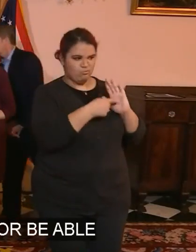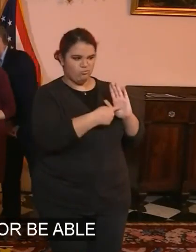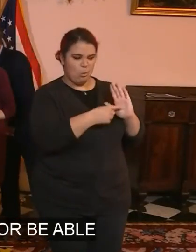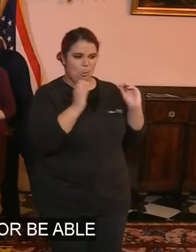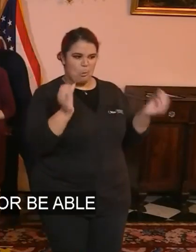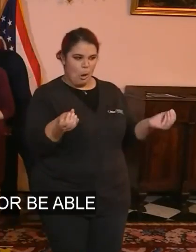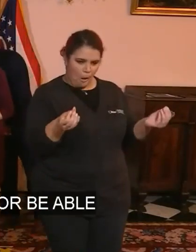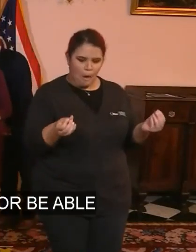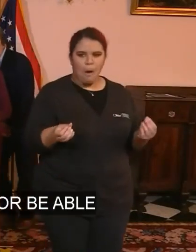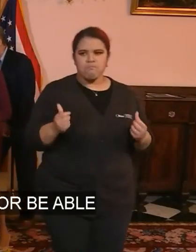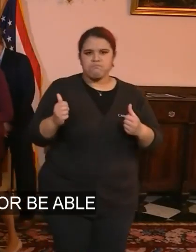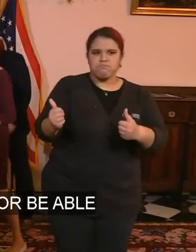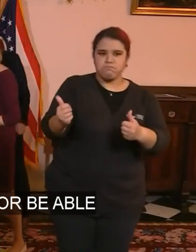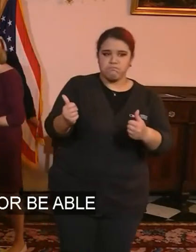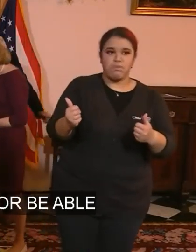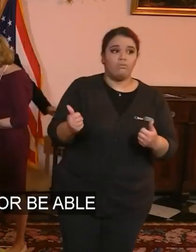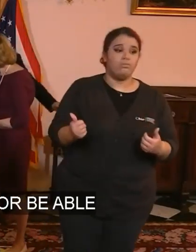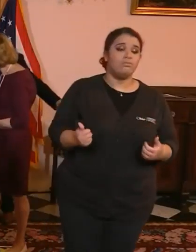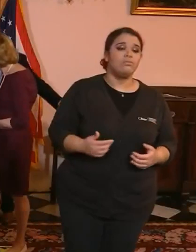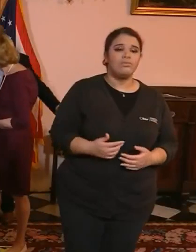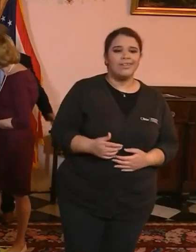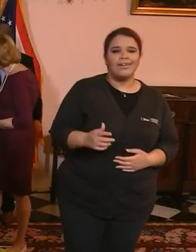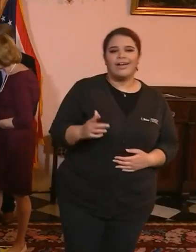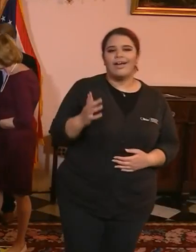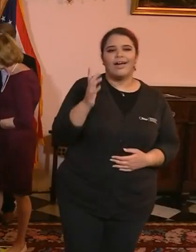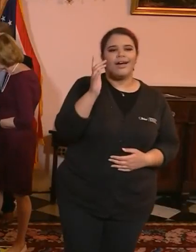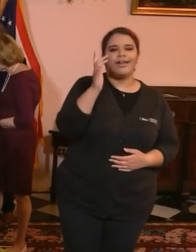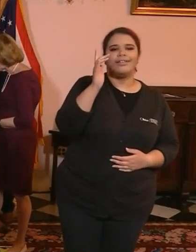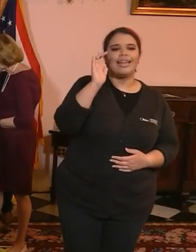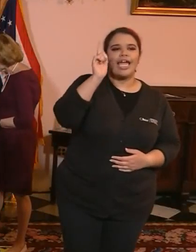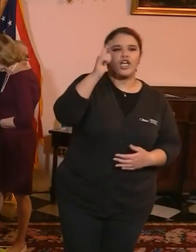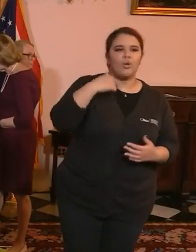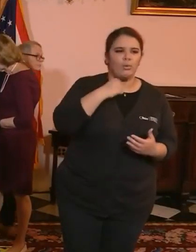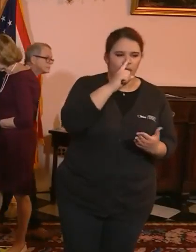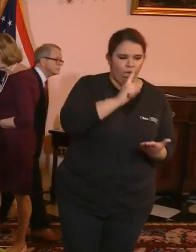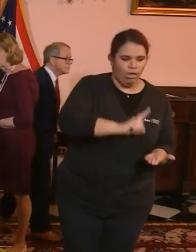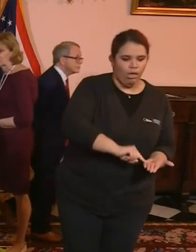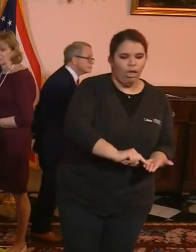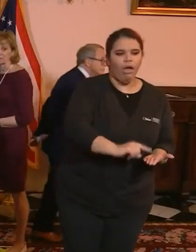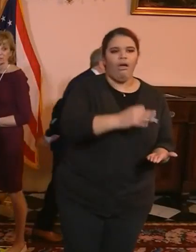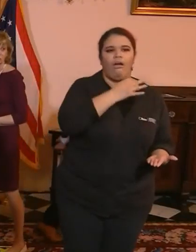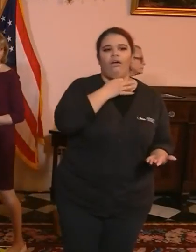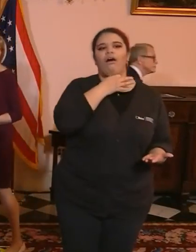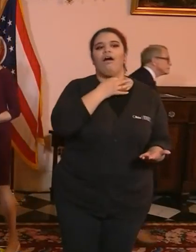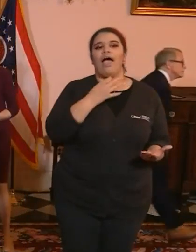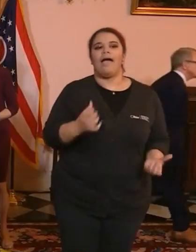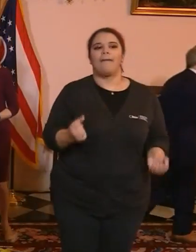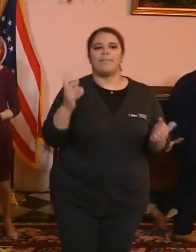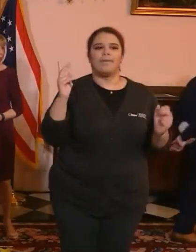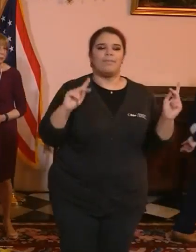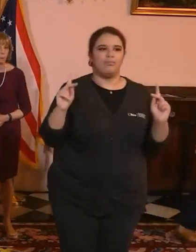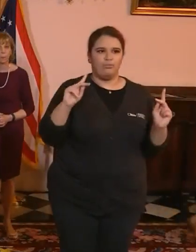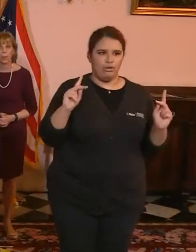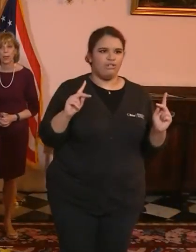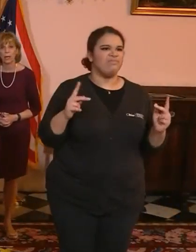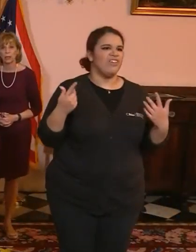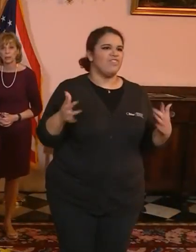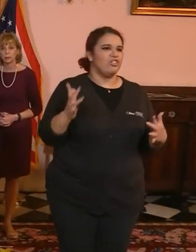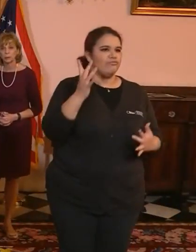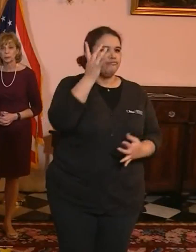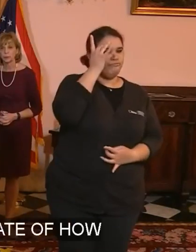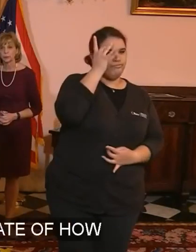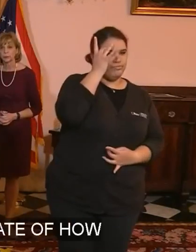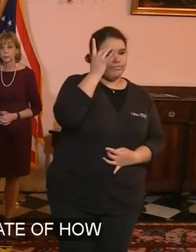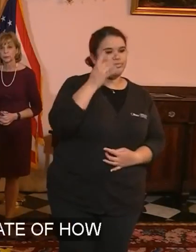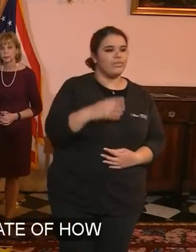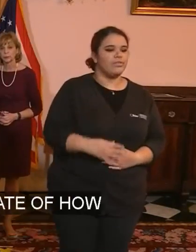will tell us a good estimate of how much of our population actually did have this. There also could be serologic tests that